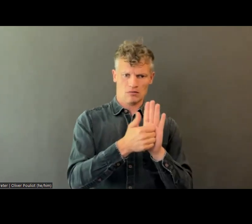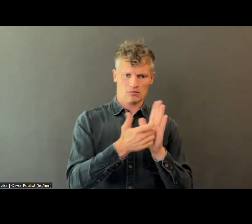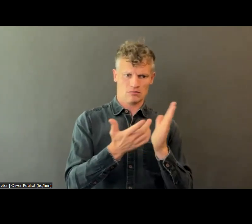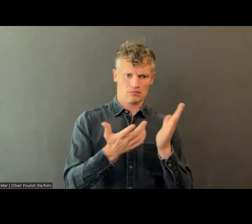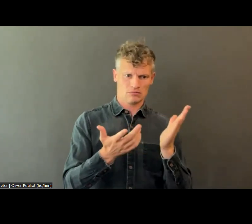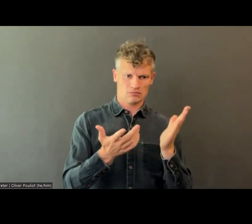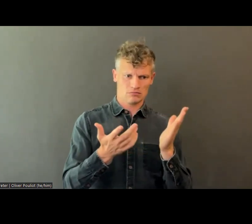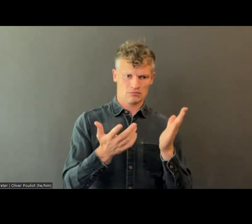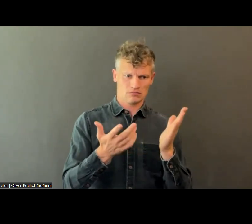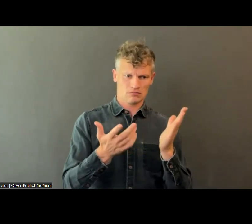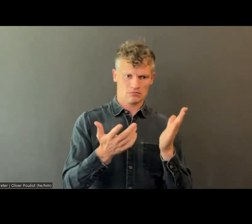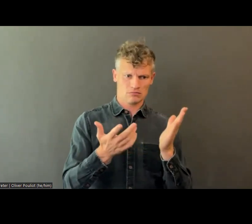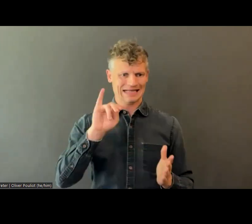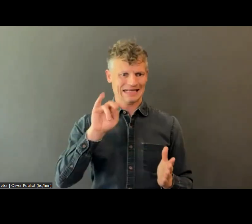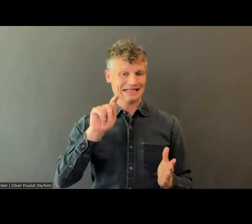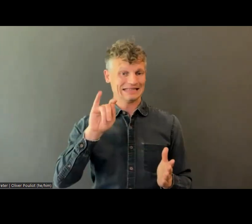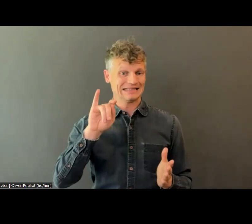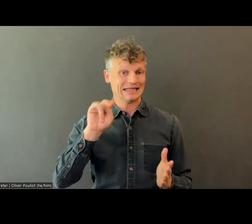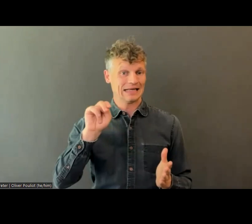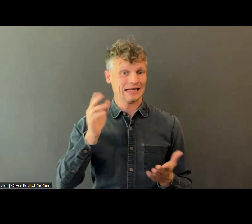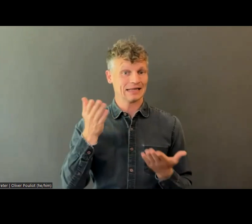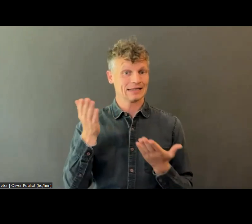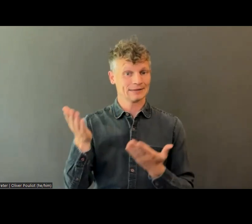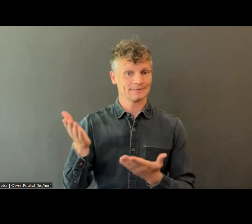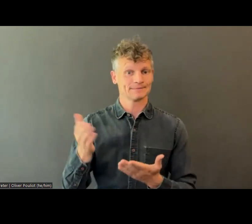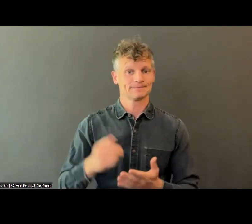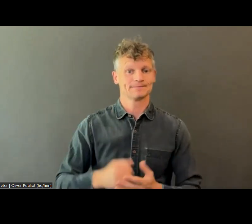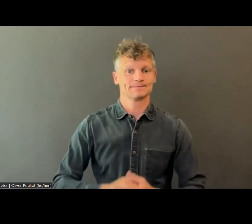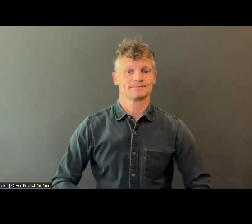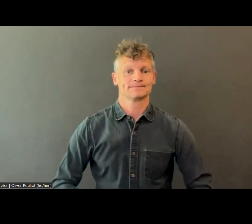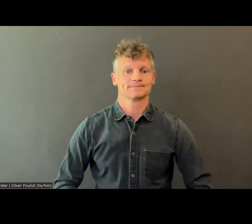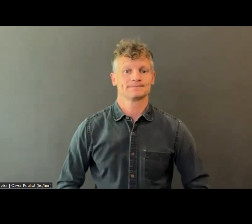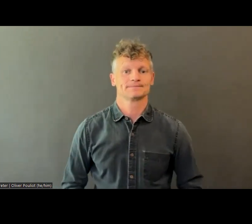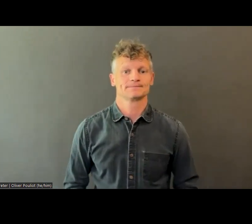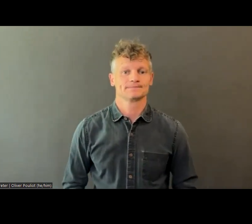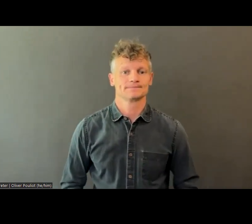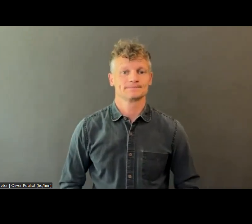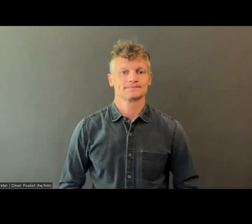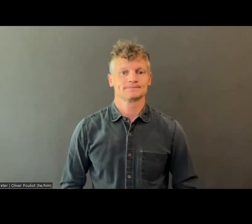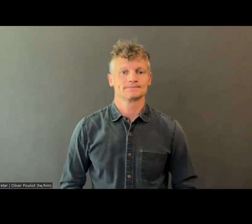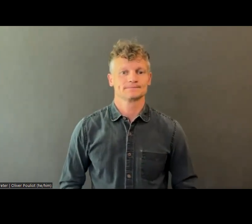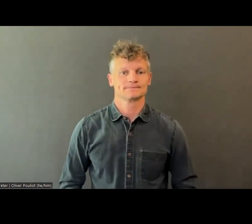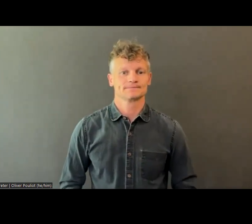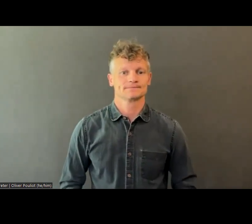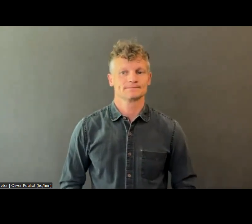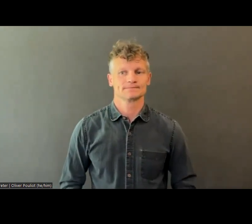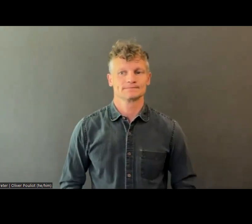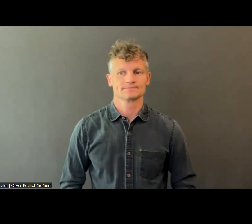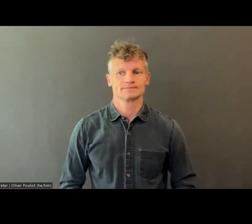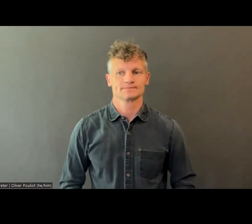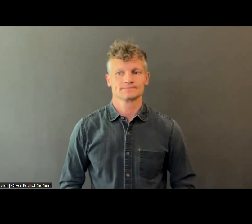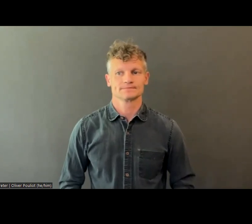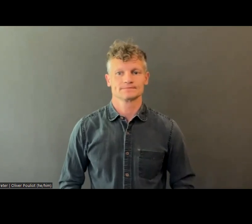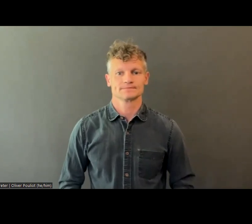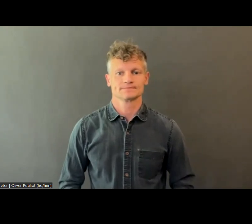have within global procurement is a really, really interesting one. Many people will describe procurement in